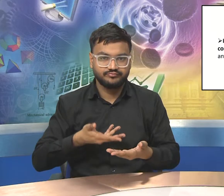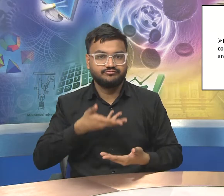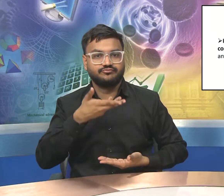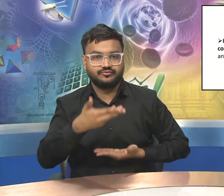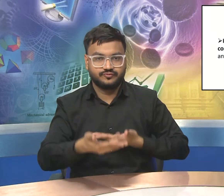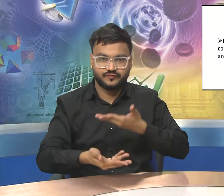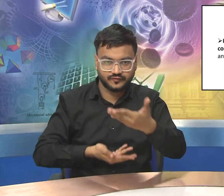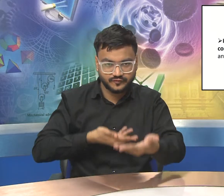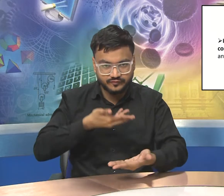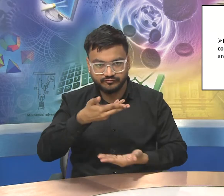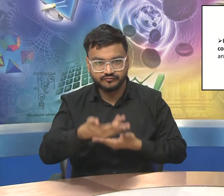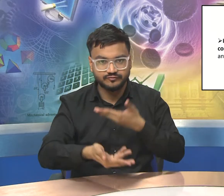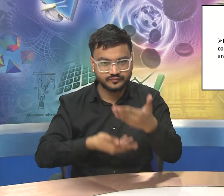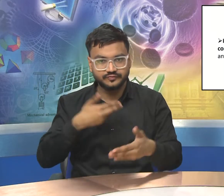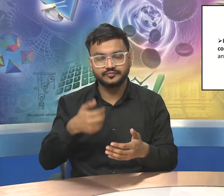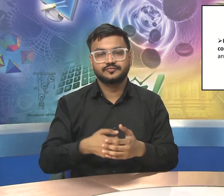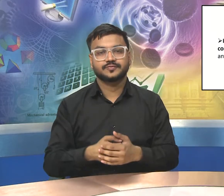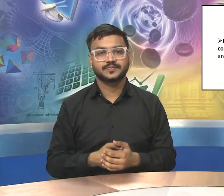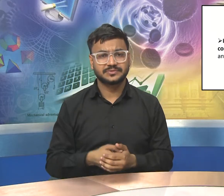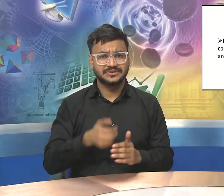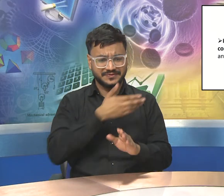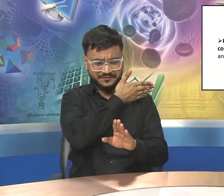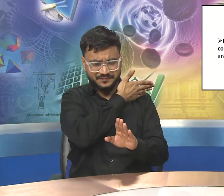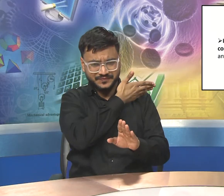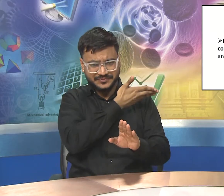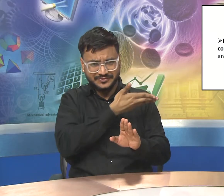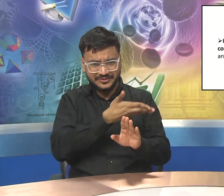Welcome back to NIOS classes.